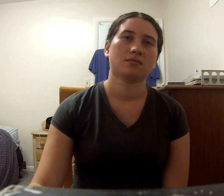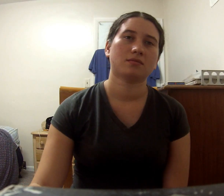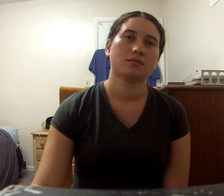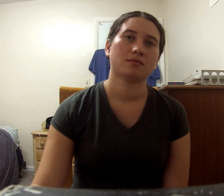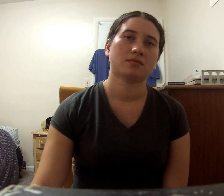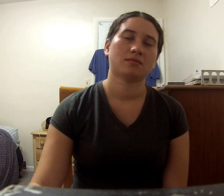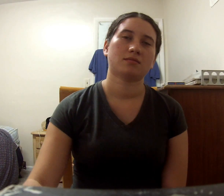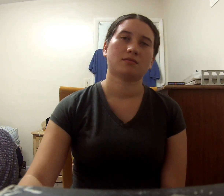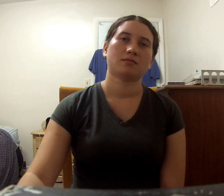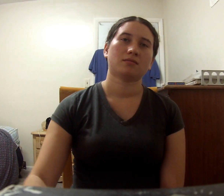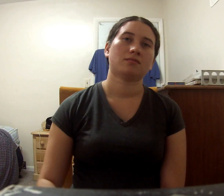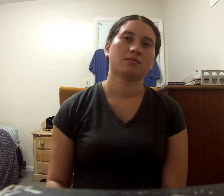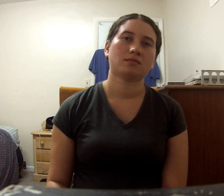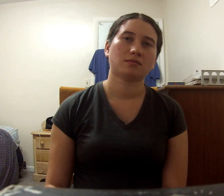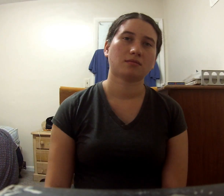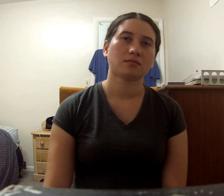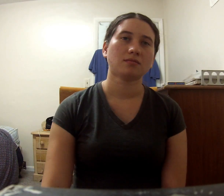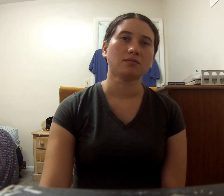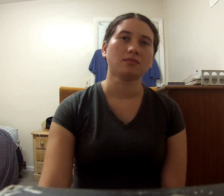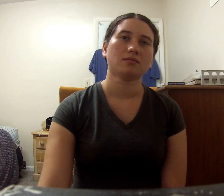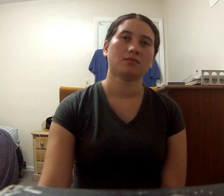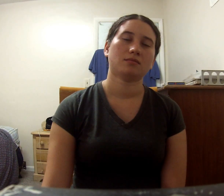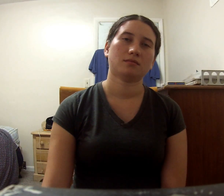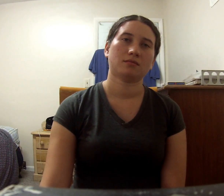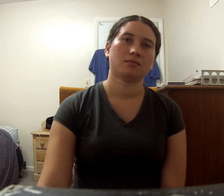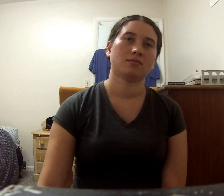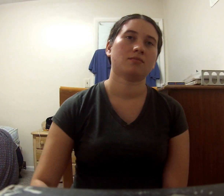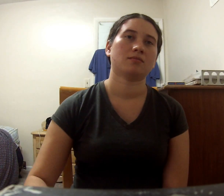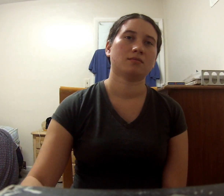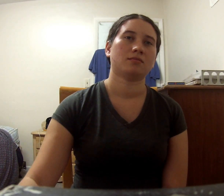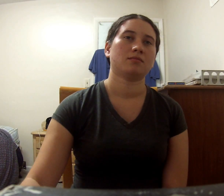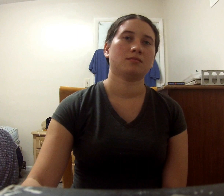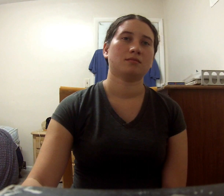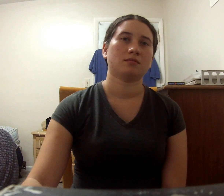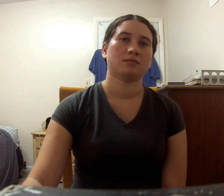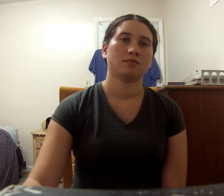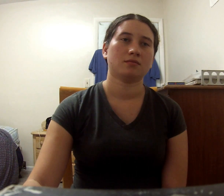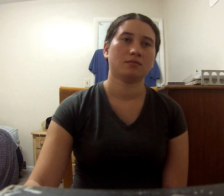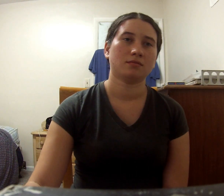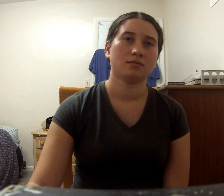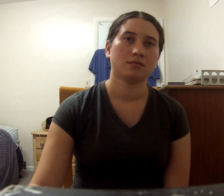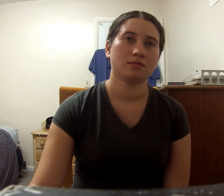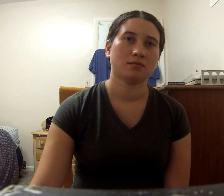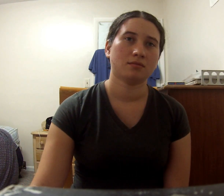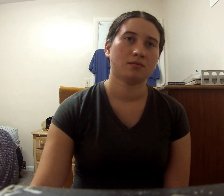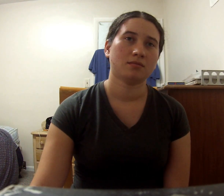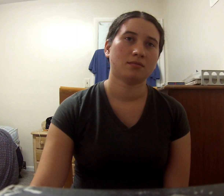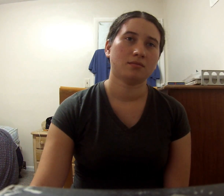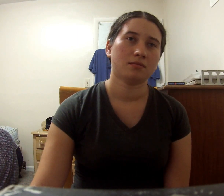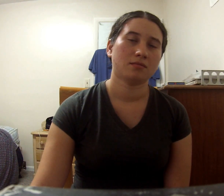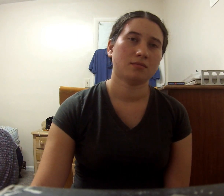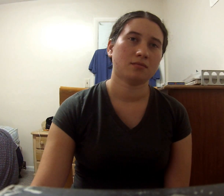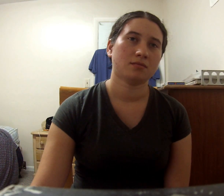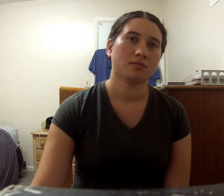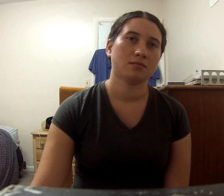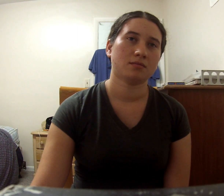After that, shame followed me like a shadow. And after the 90210 incident, I knew I had to take